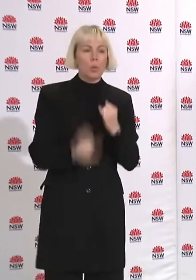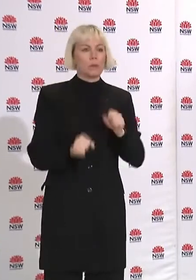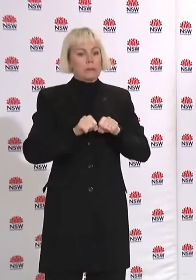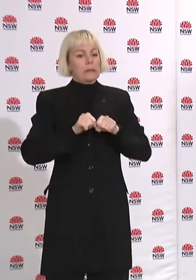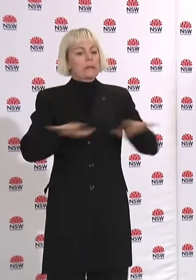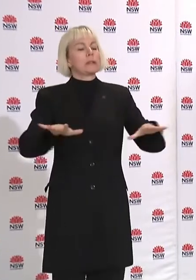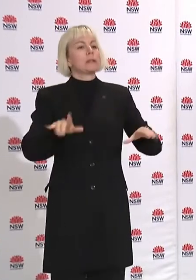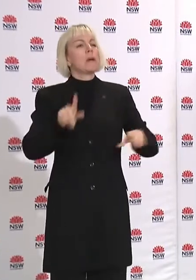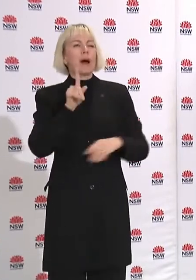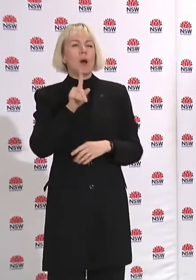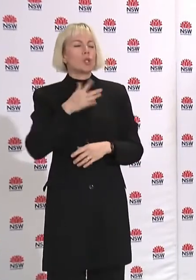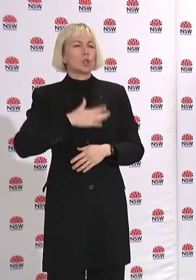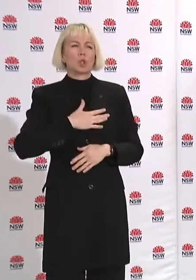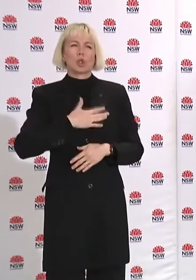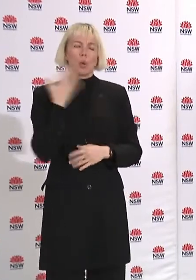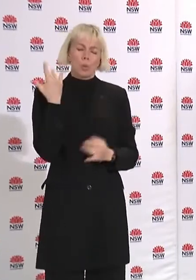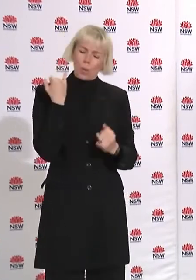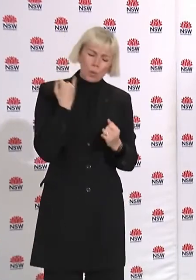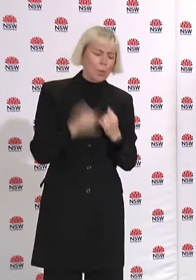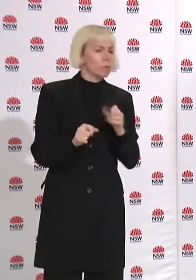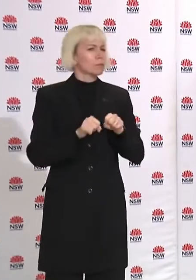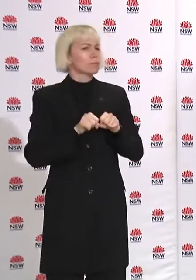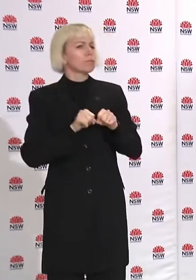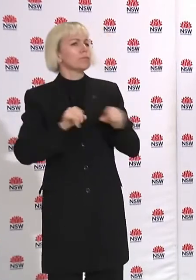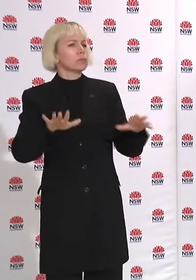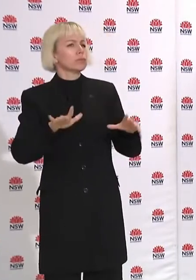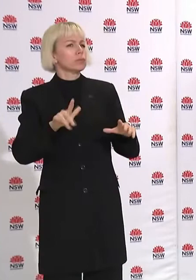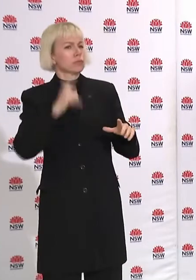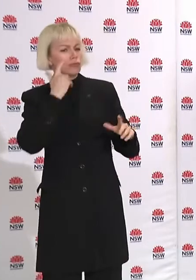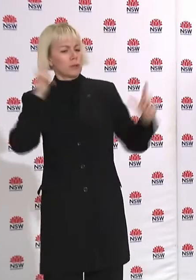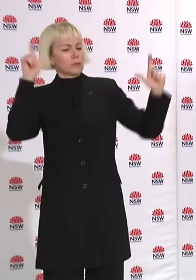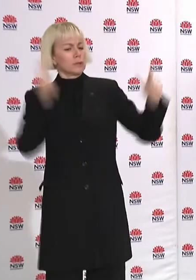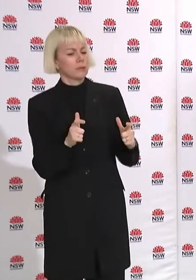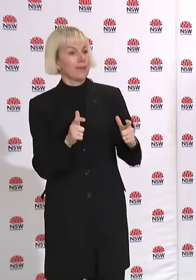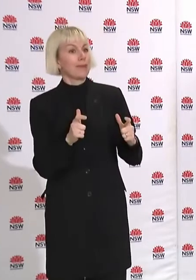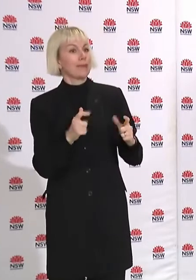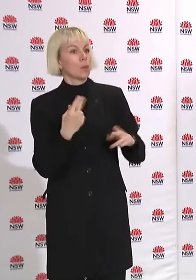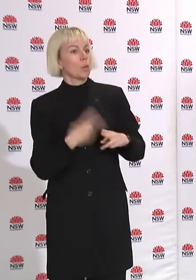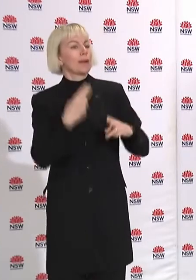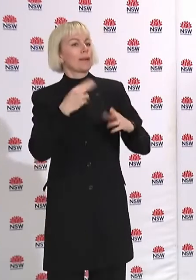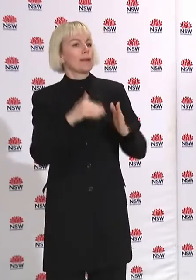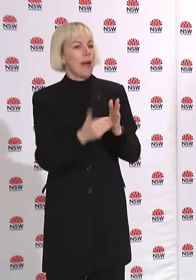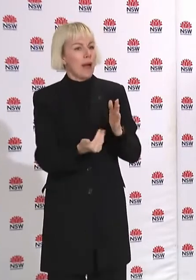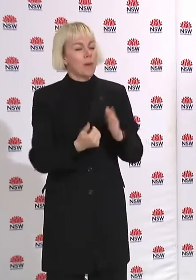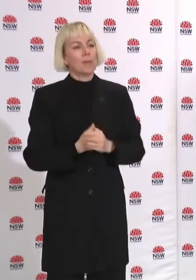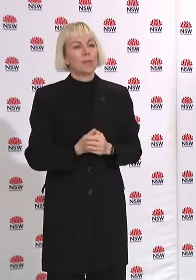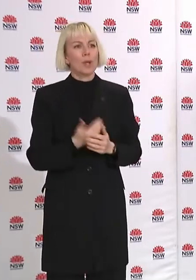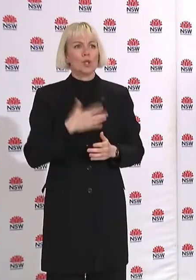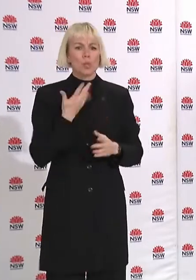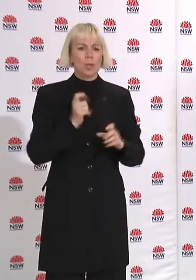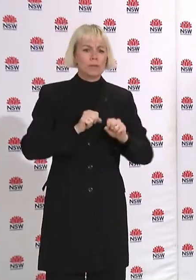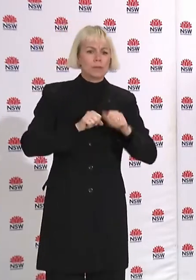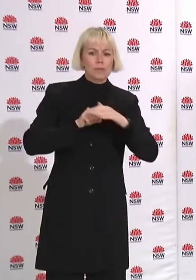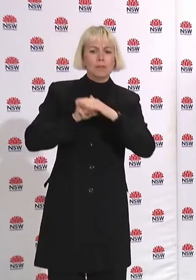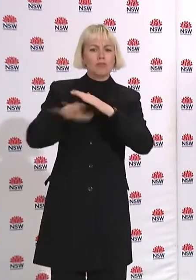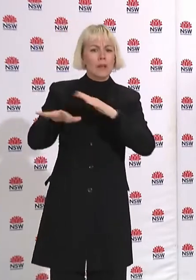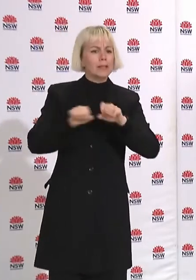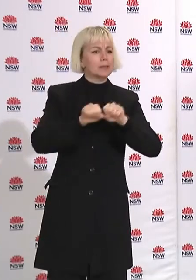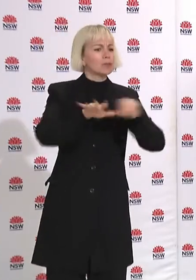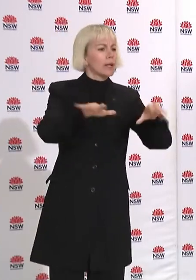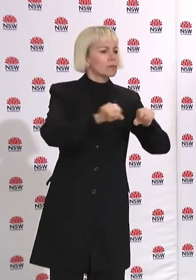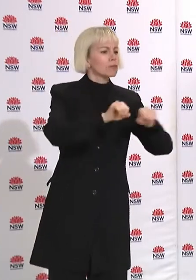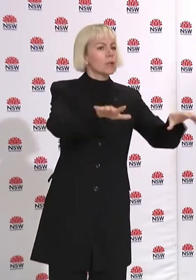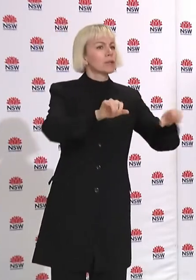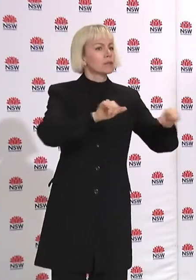a containment strategy for it not to spread in the same concentration to other parts of Sydney. But I want to stress that just because you don't live in